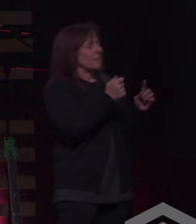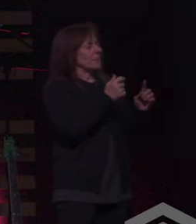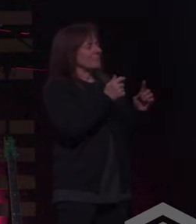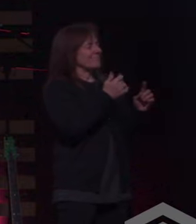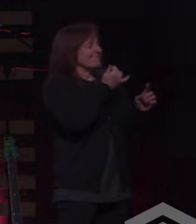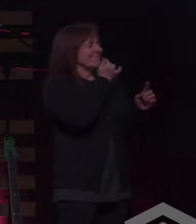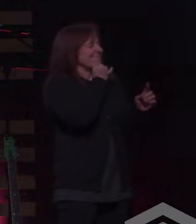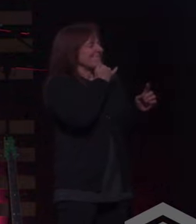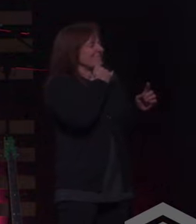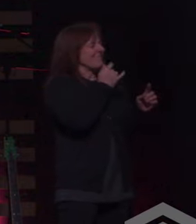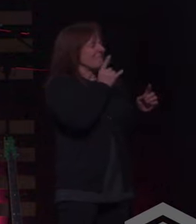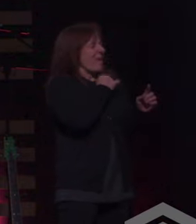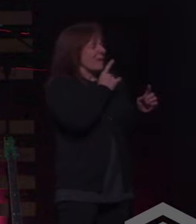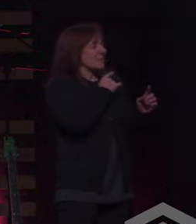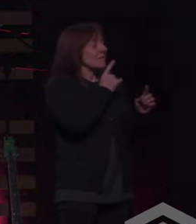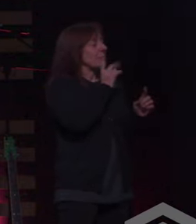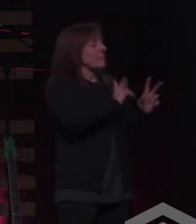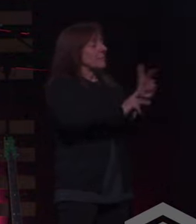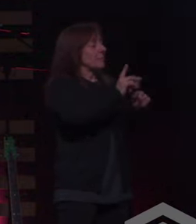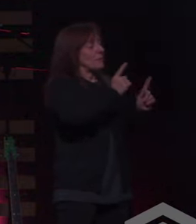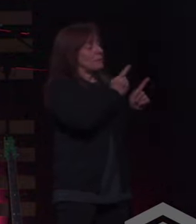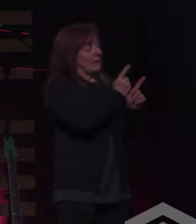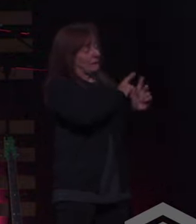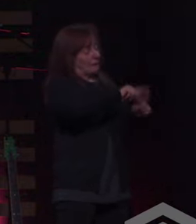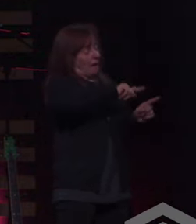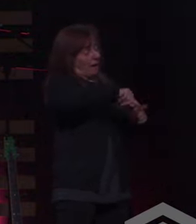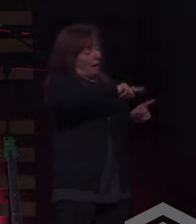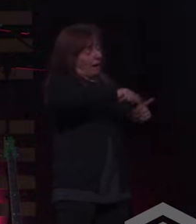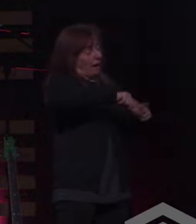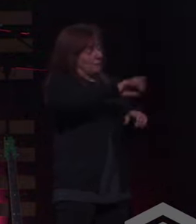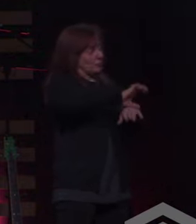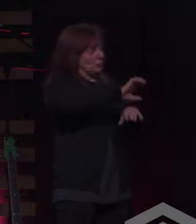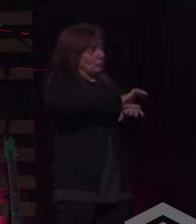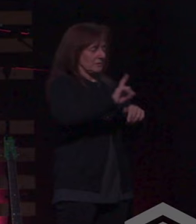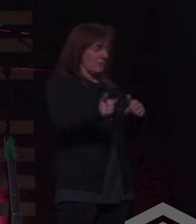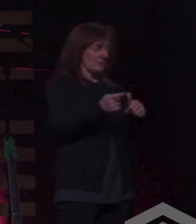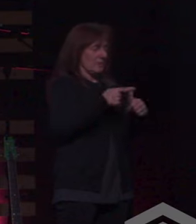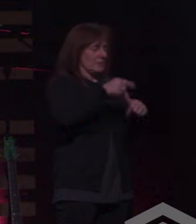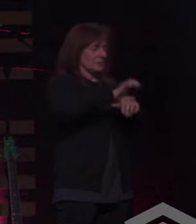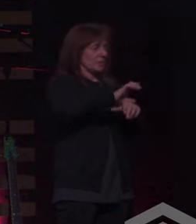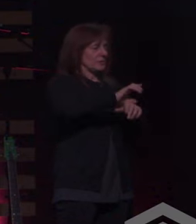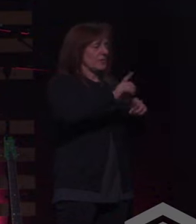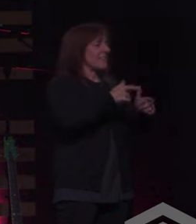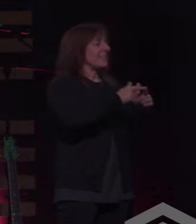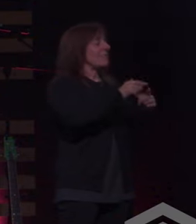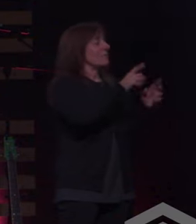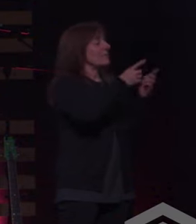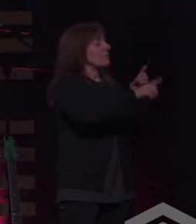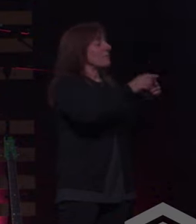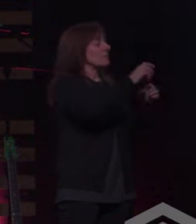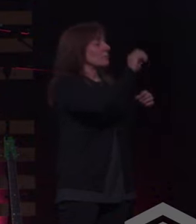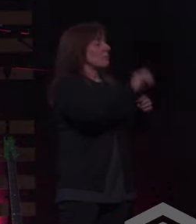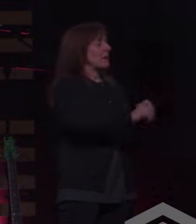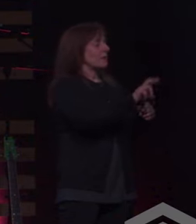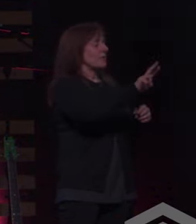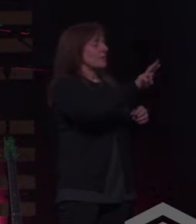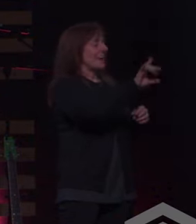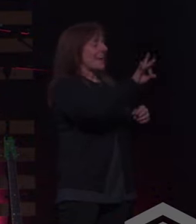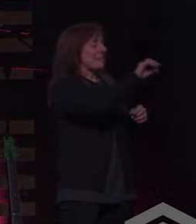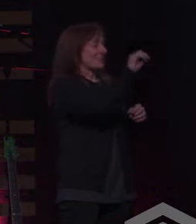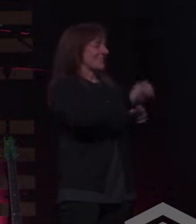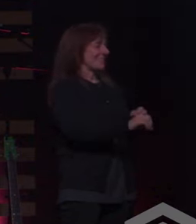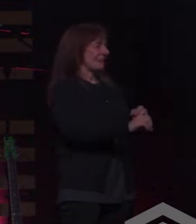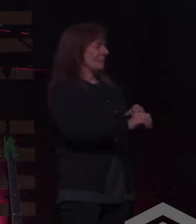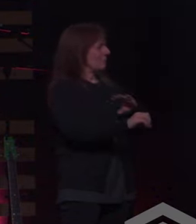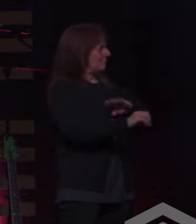misleading. For those who regularly attend church and make it a priority, the divorce rate is 38%, well below the national